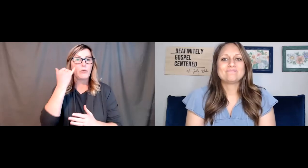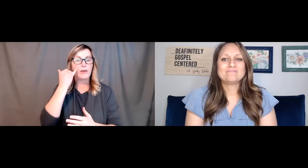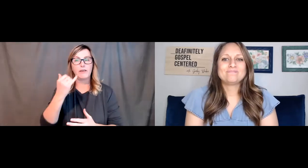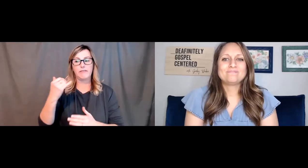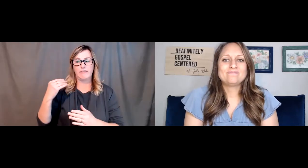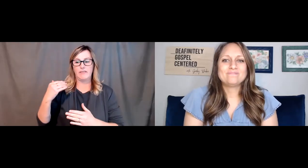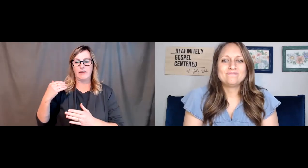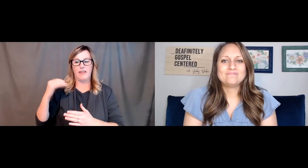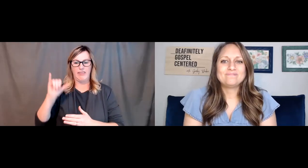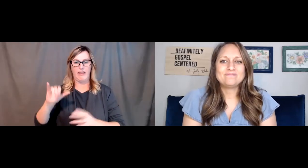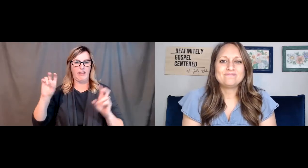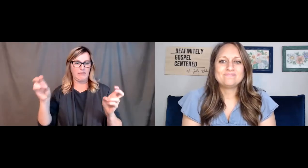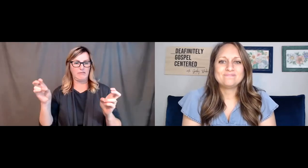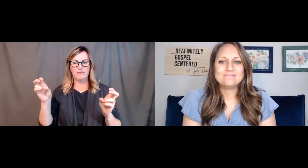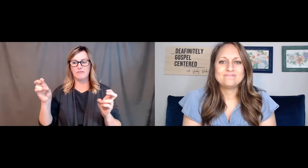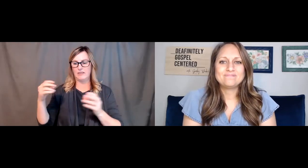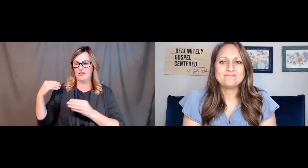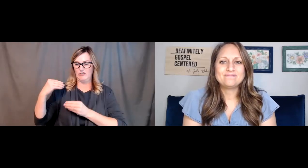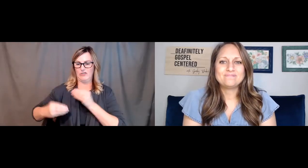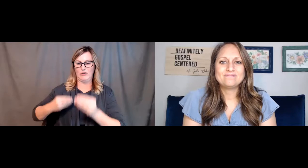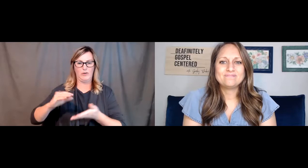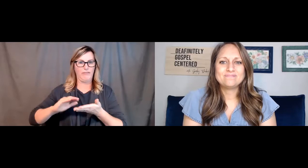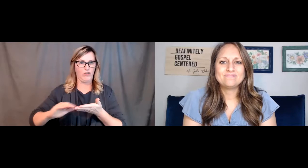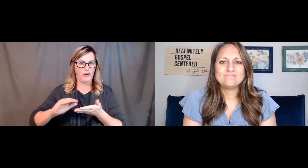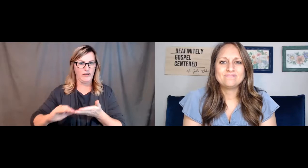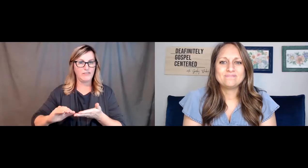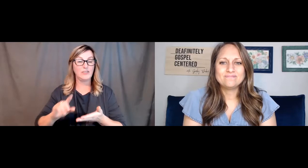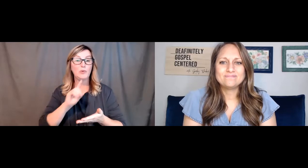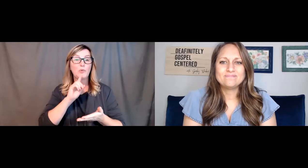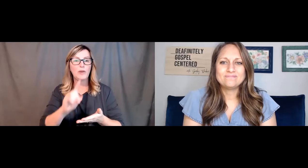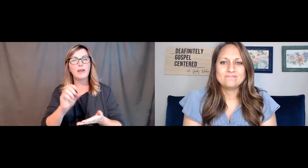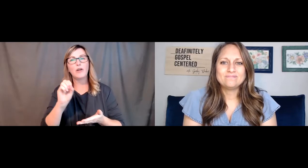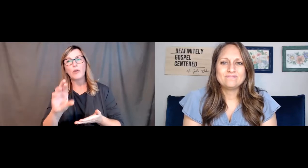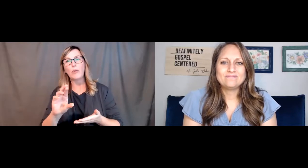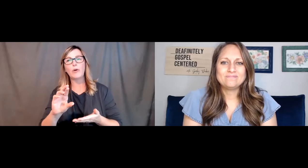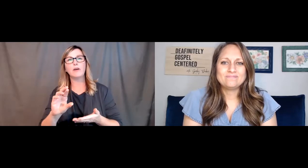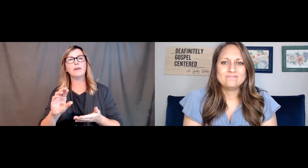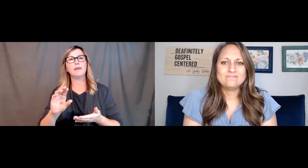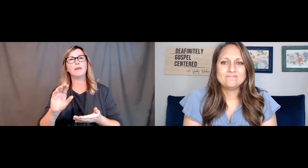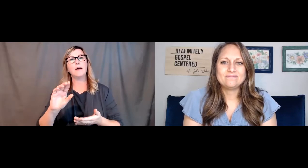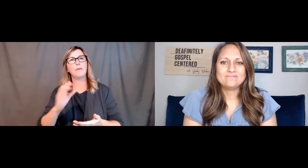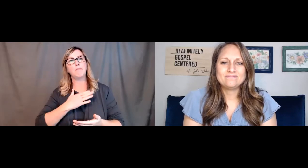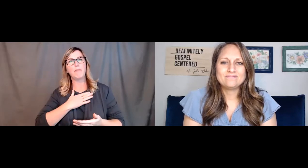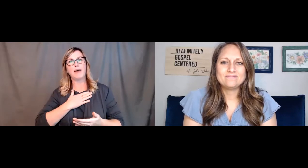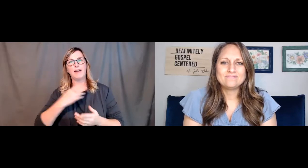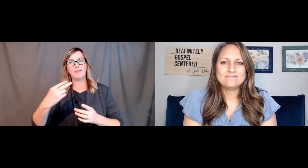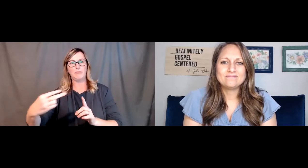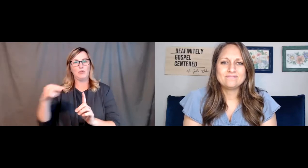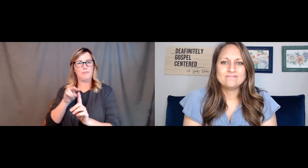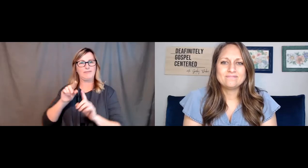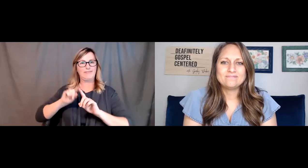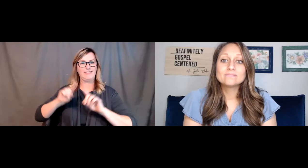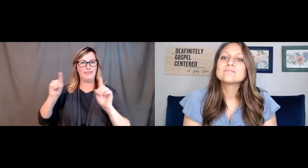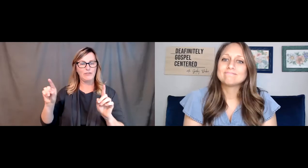So I don't know if the topic of generational forgiveness, is that real or is it just more